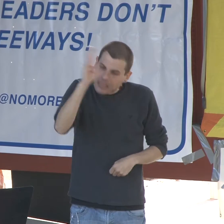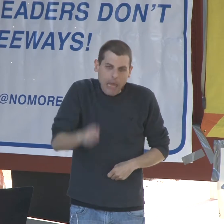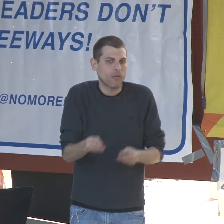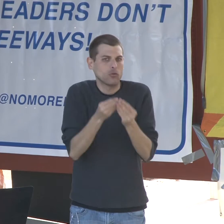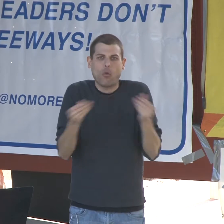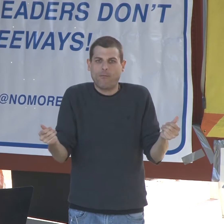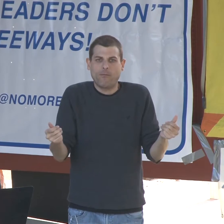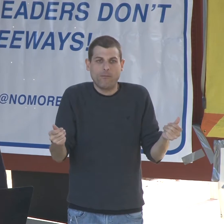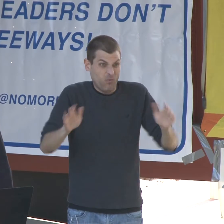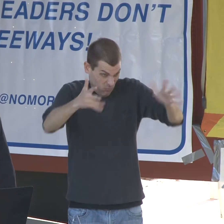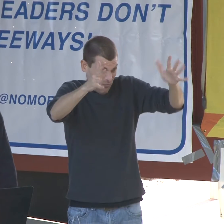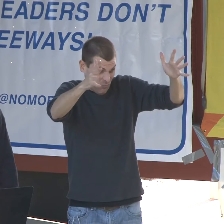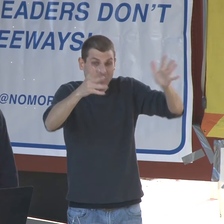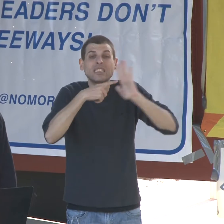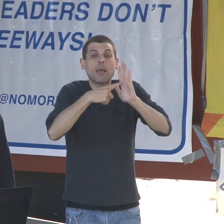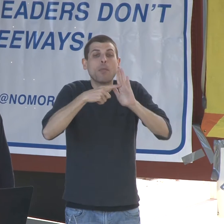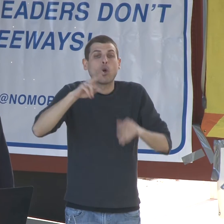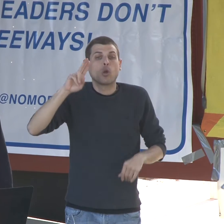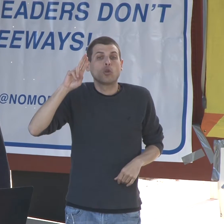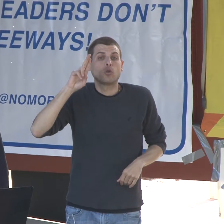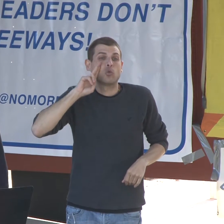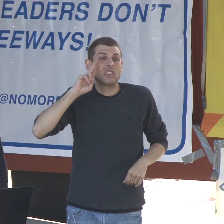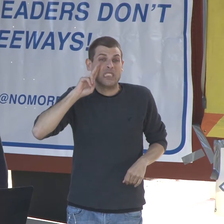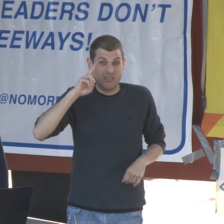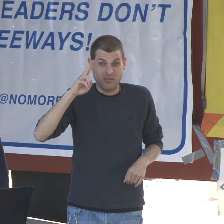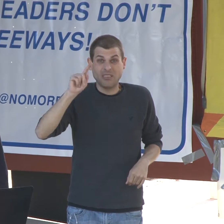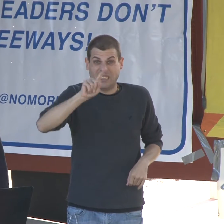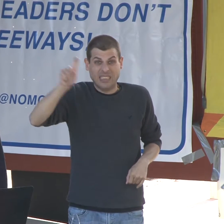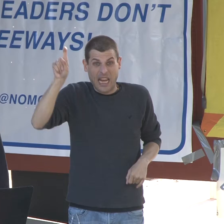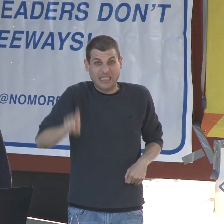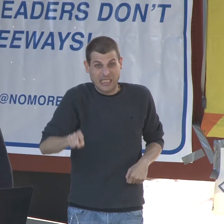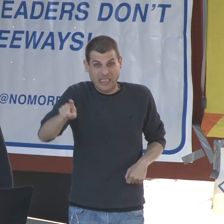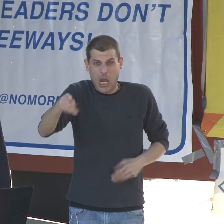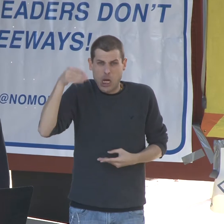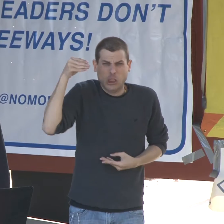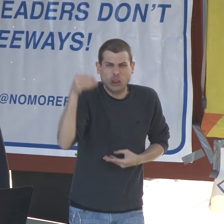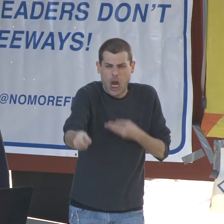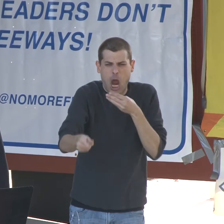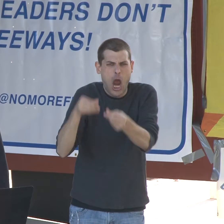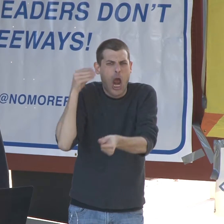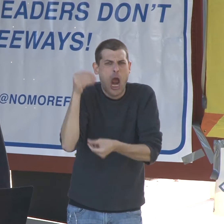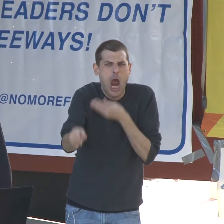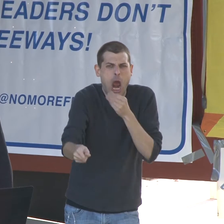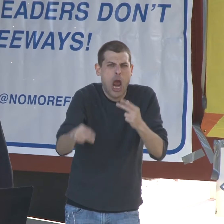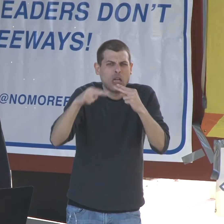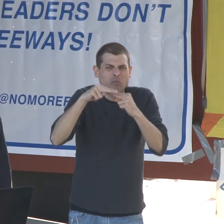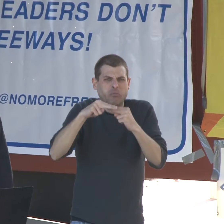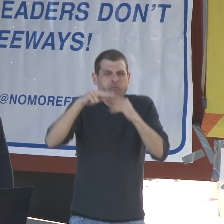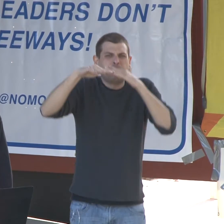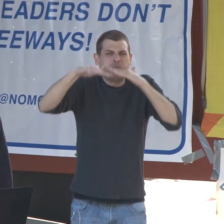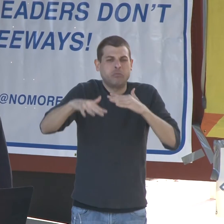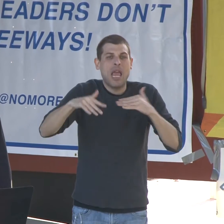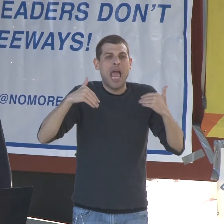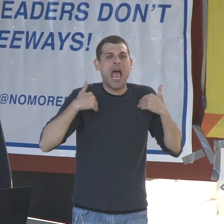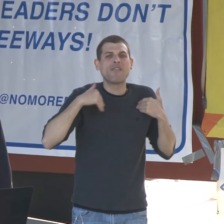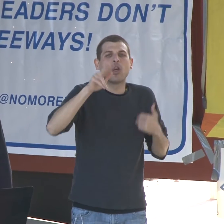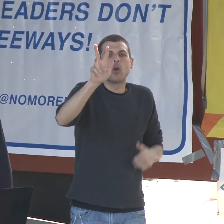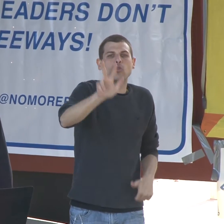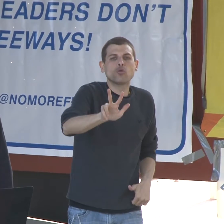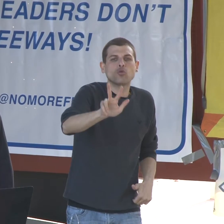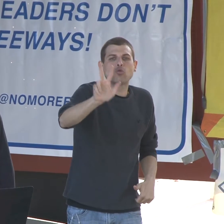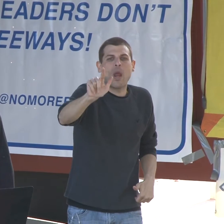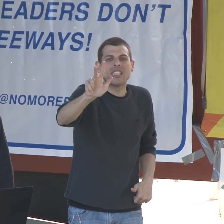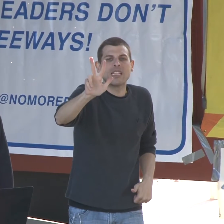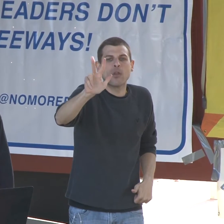Houston, Texas spent several billion dollars widening the Katy Freeway to 23